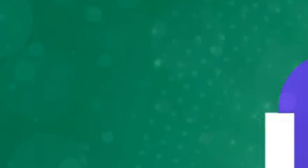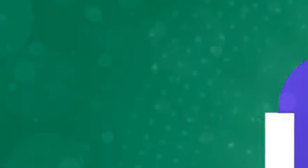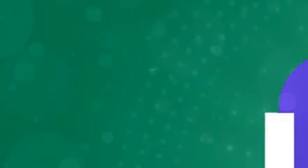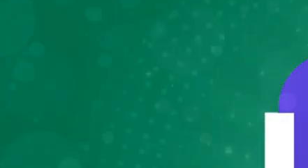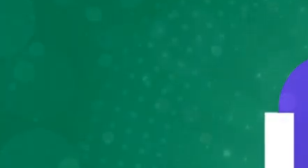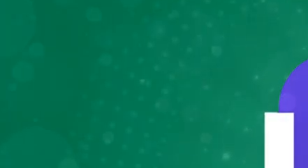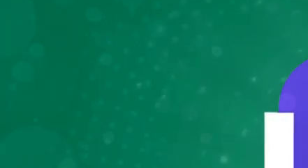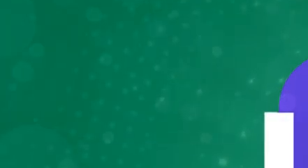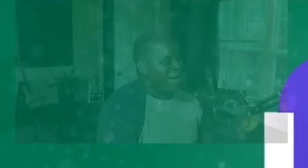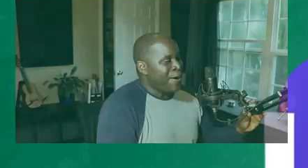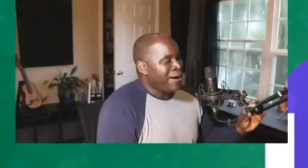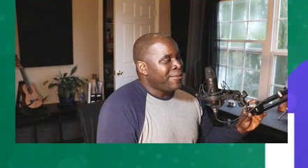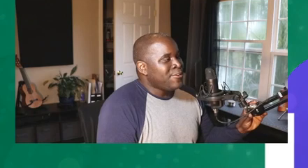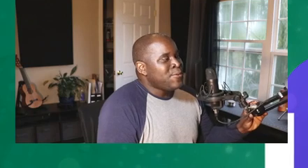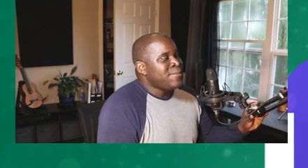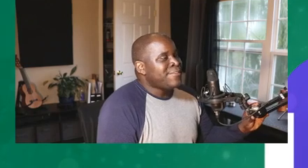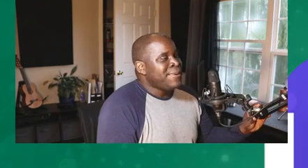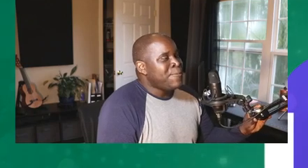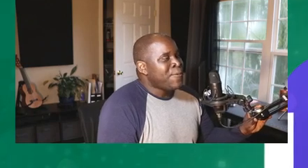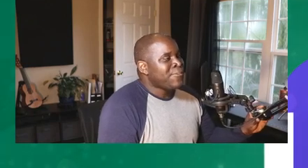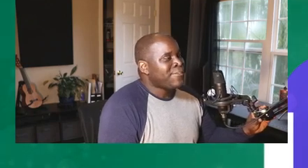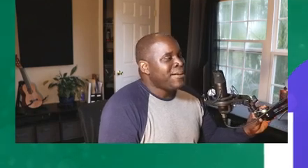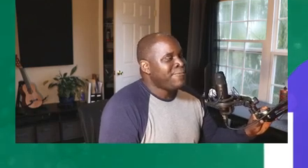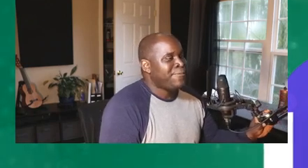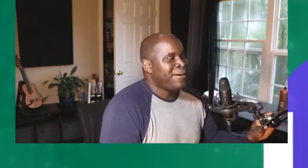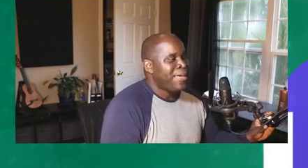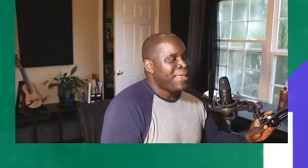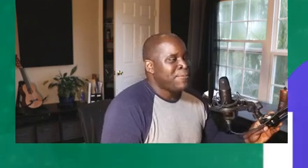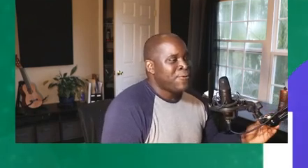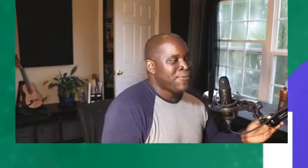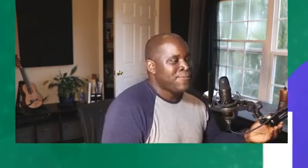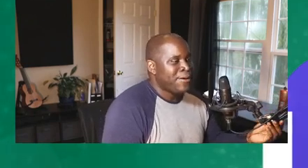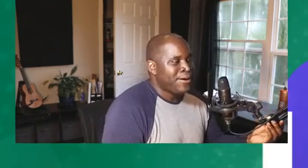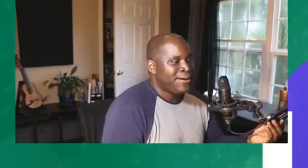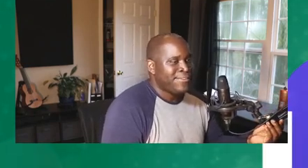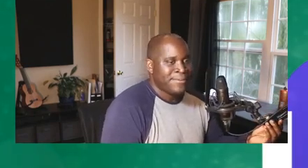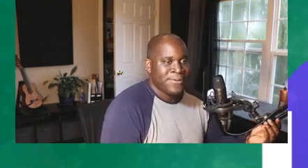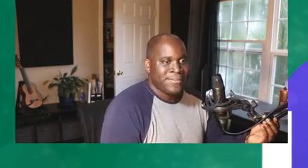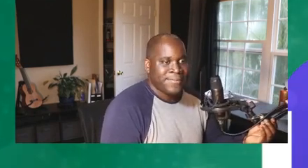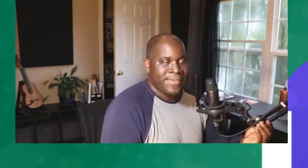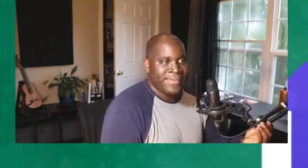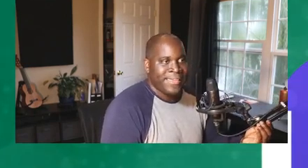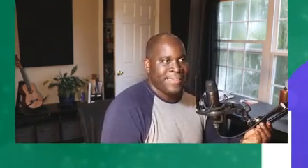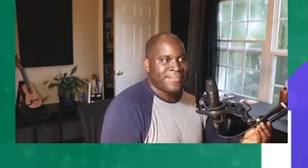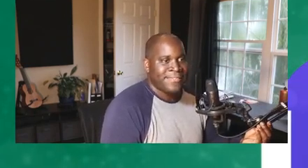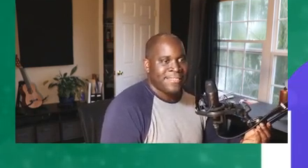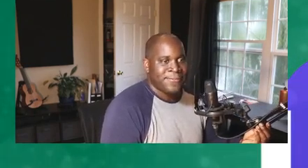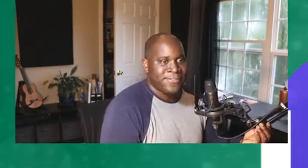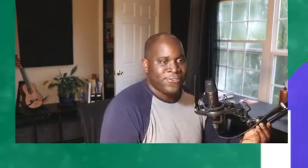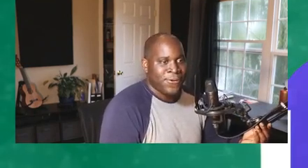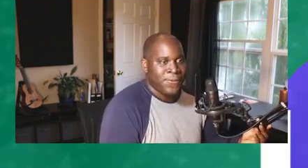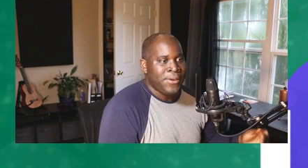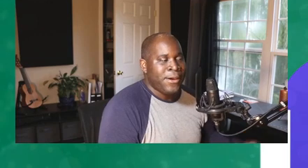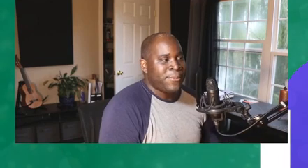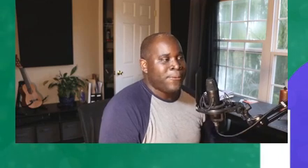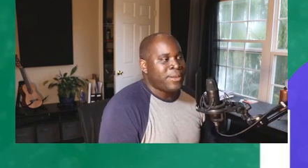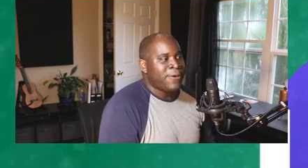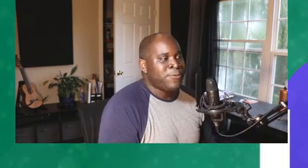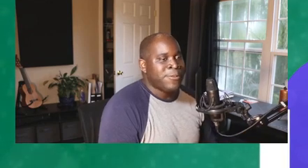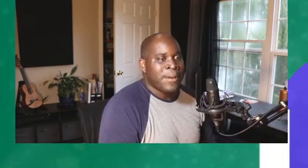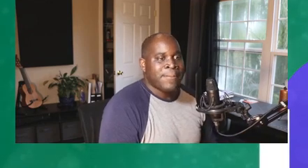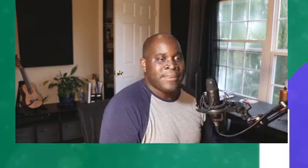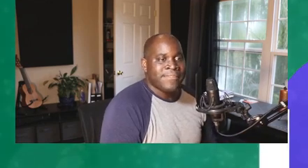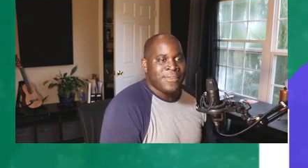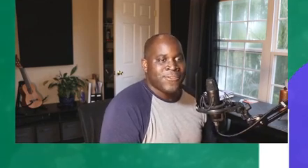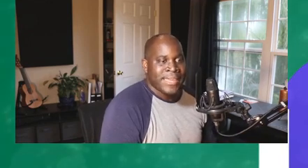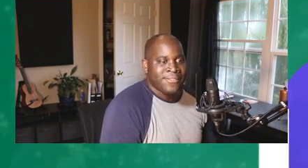nice. You can see more stuff and more summaries of the ASL that's used in the show. But what I would